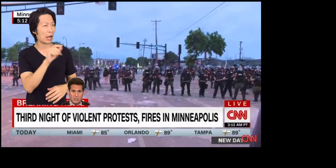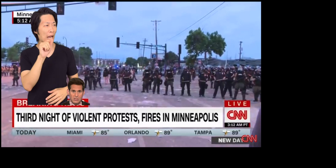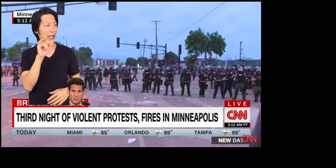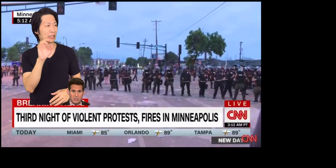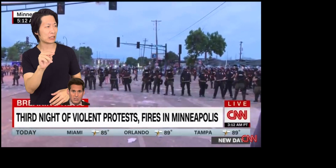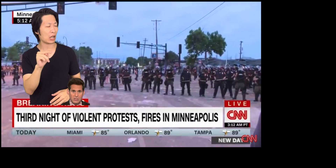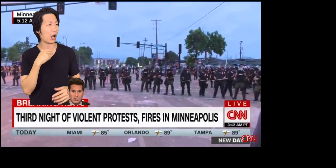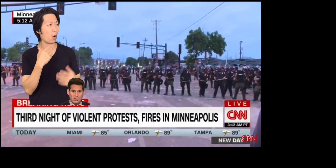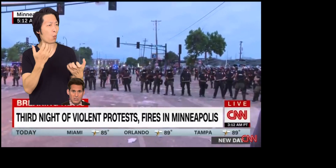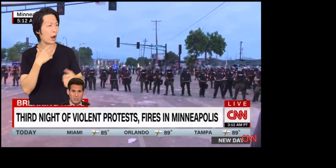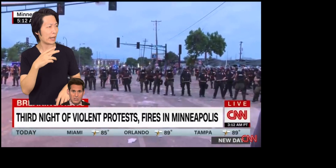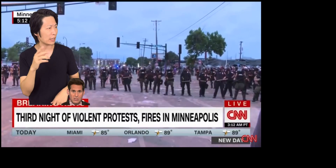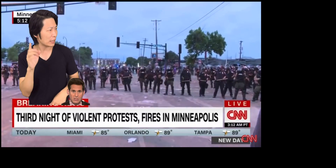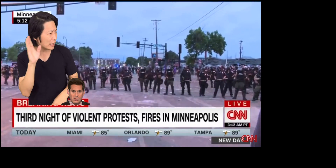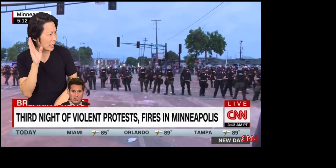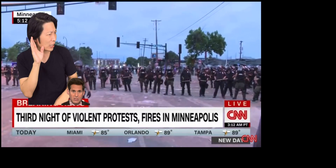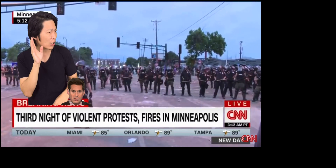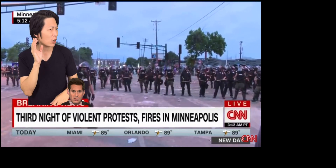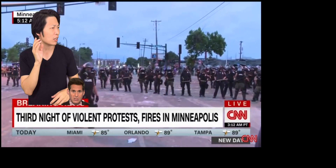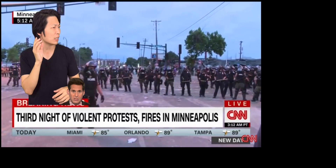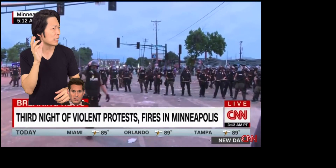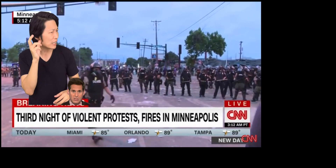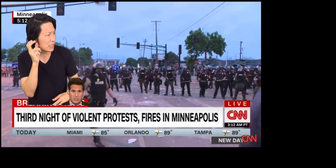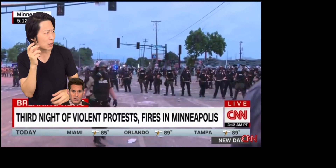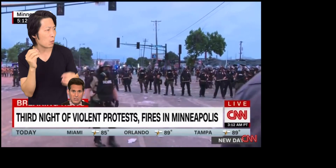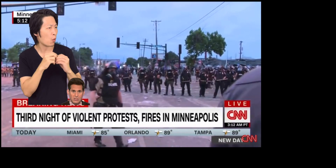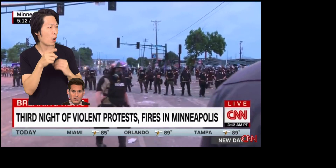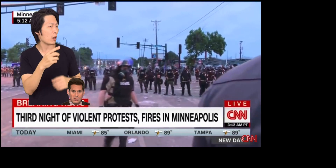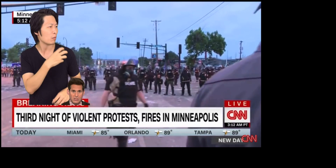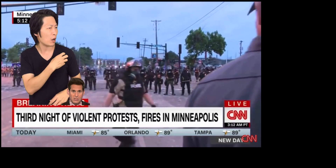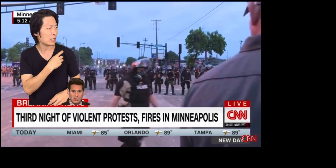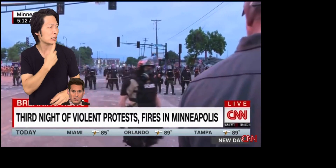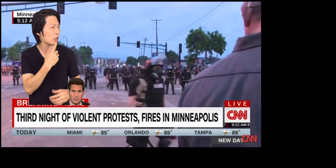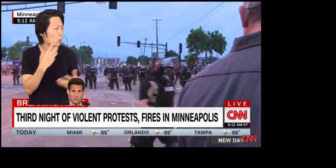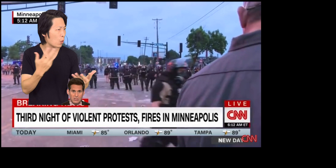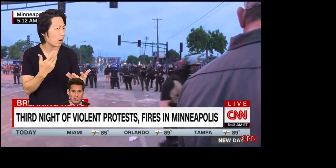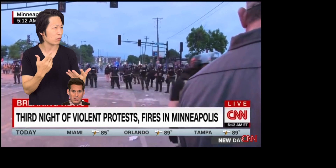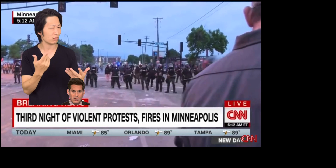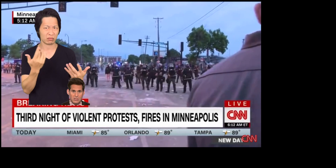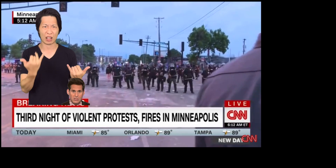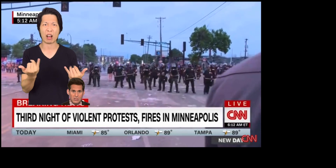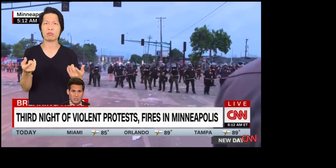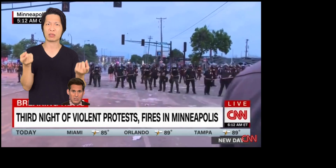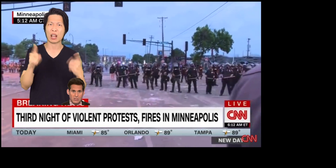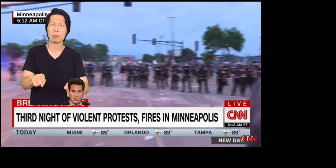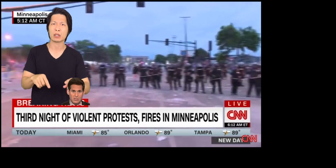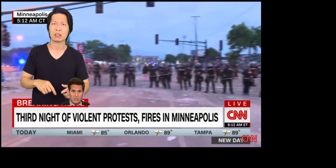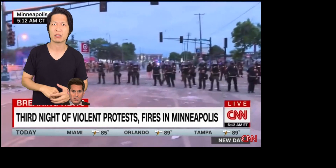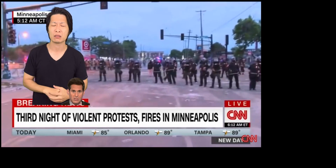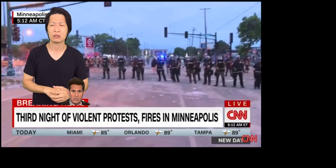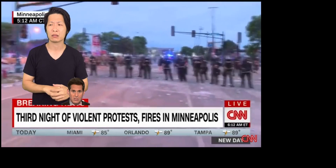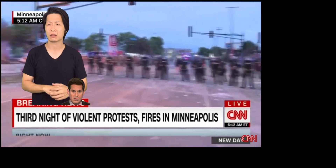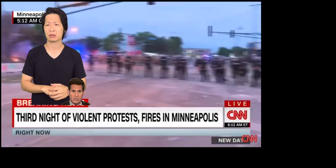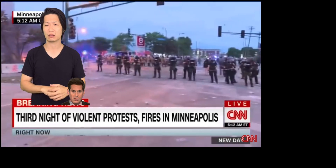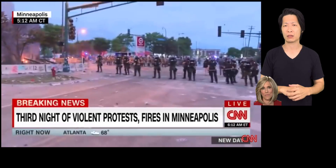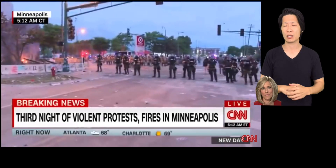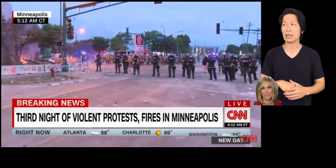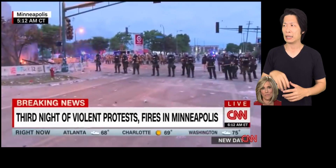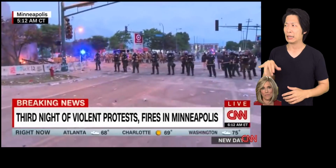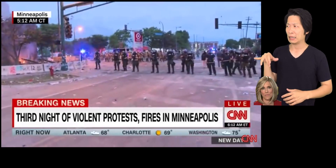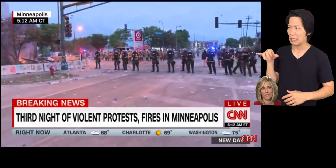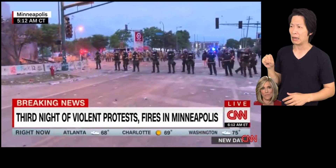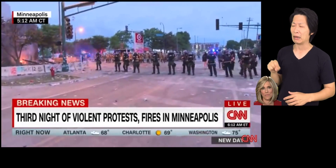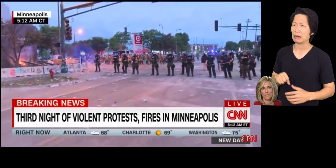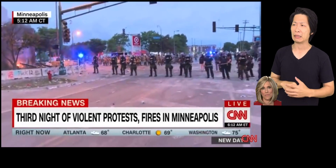Allison. I just wanted to listen to see if we could hear more from the officers, the state police, as this is going on.